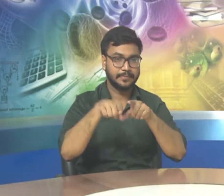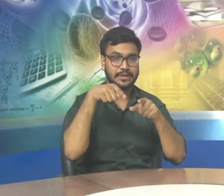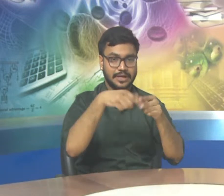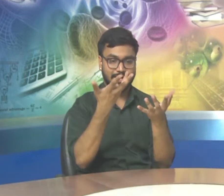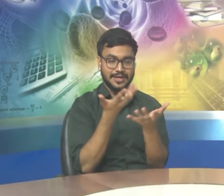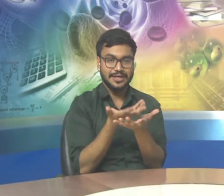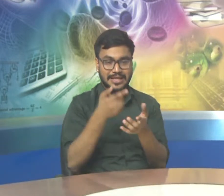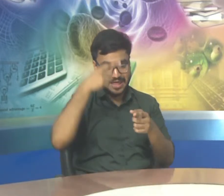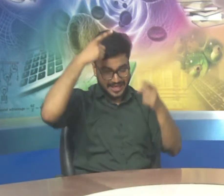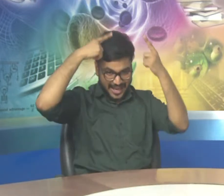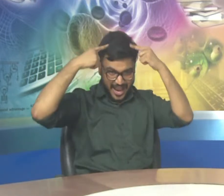For example,